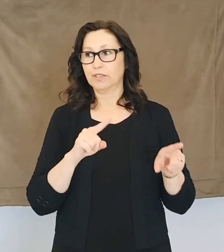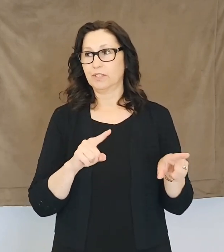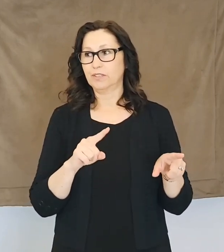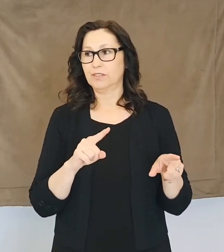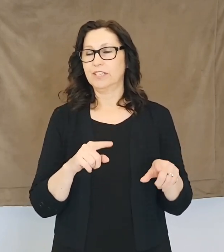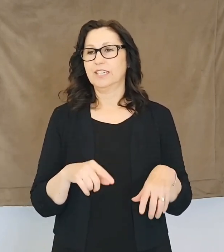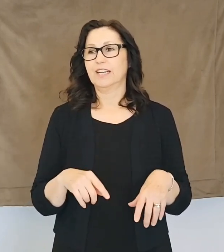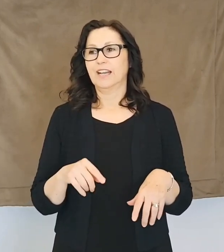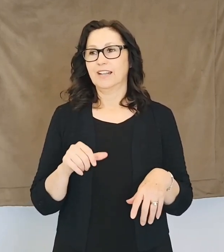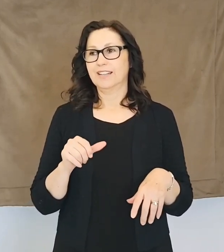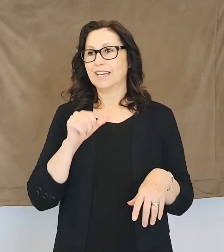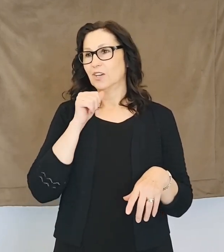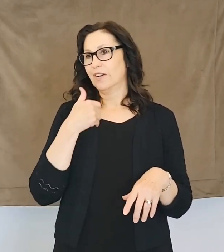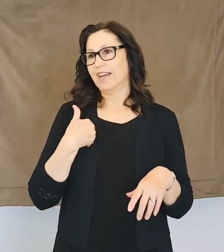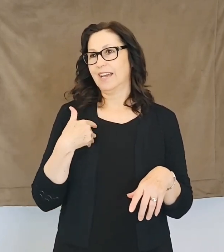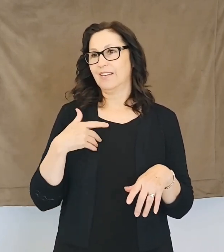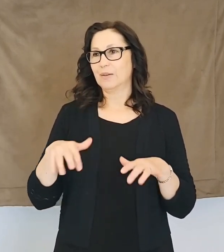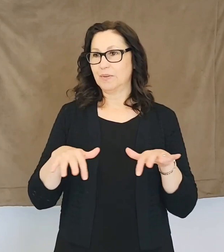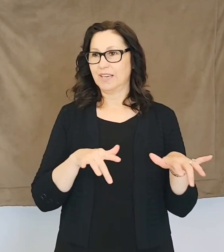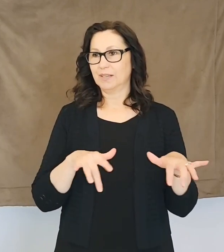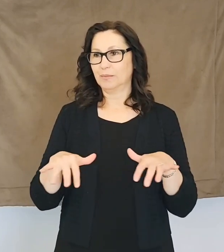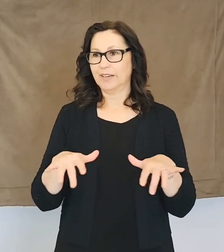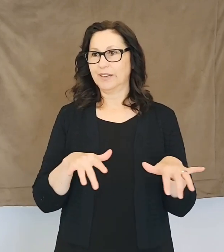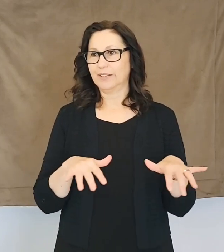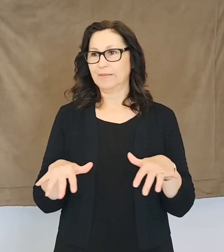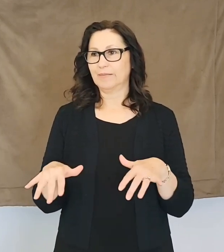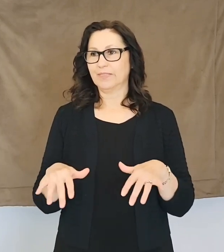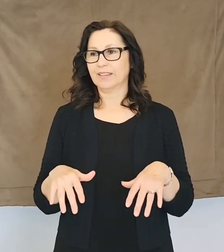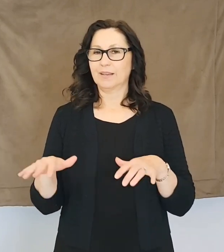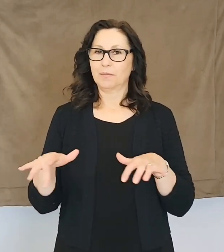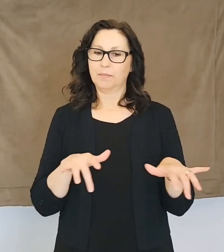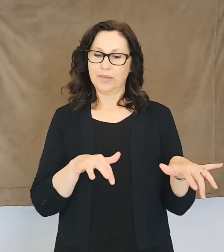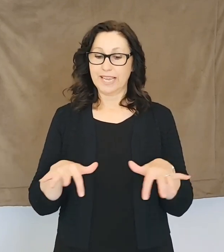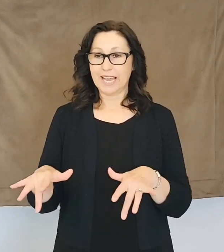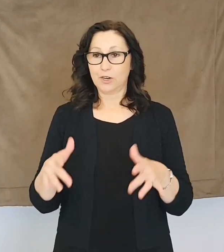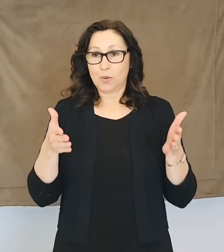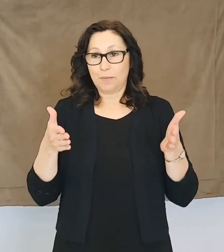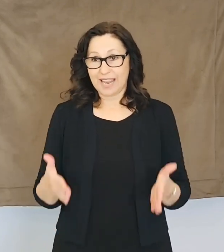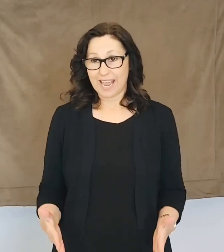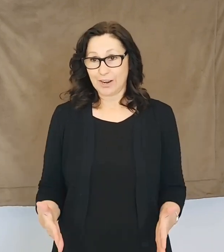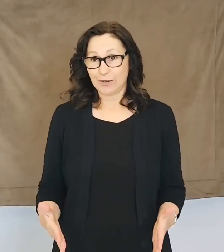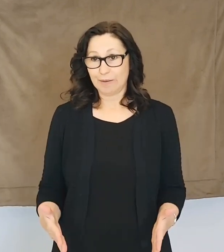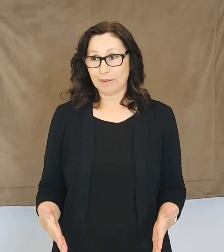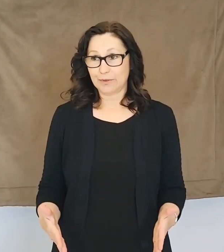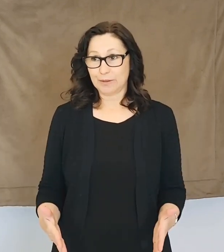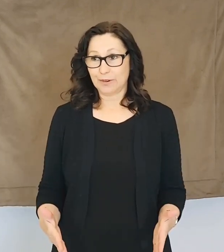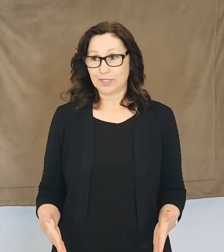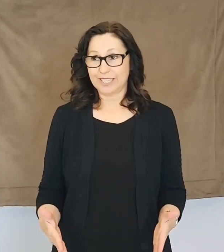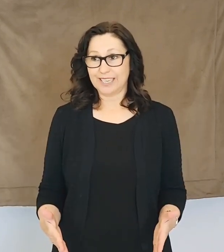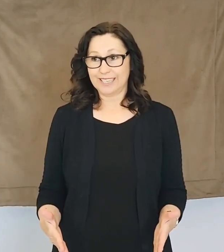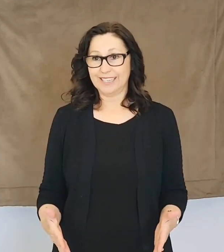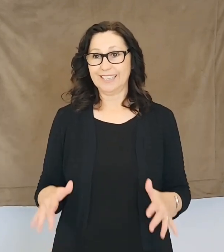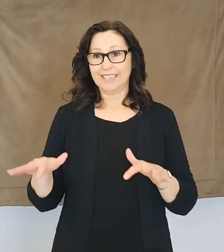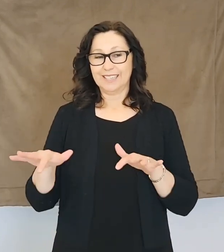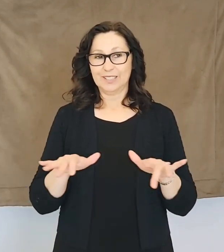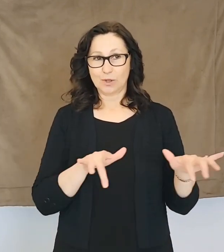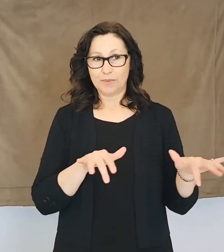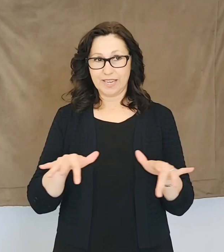to, they don't have a piano player. Piano player, remember the person ending? So